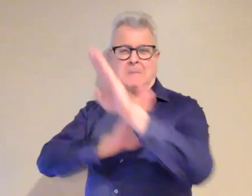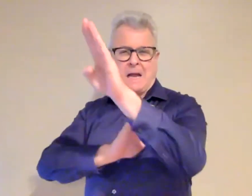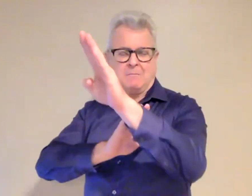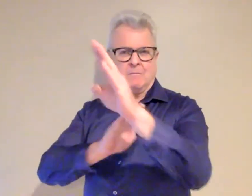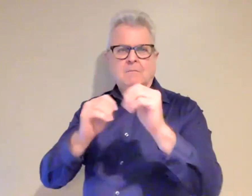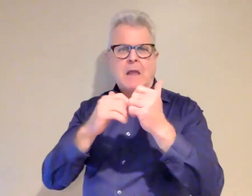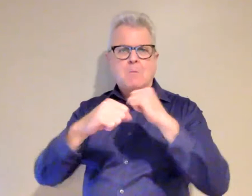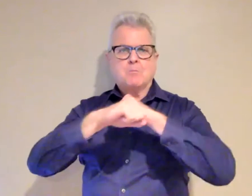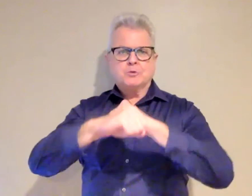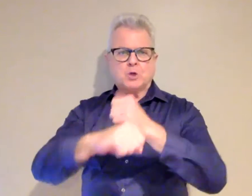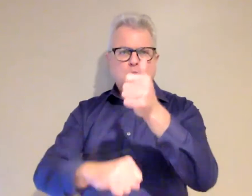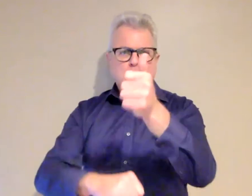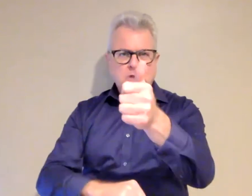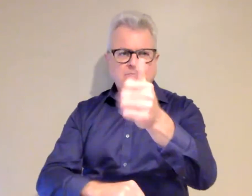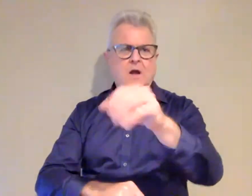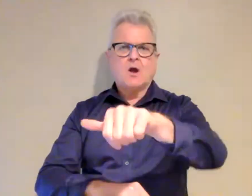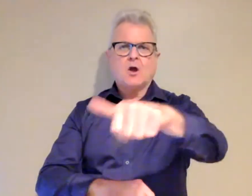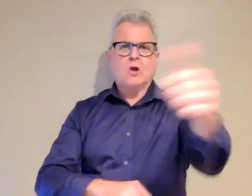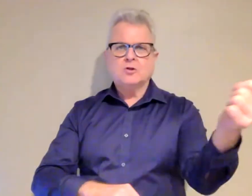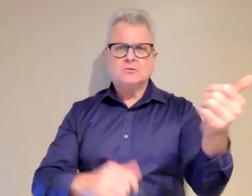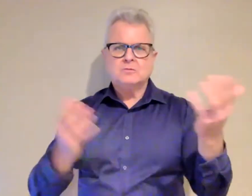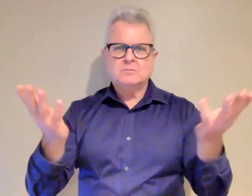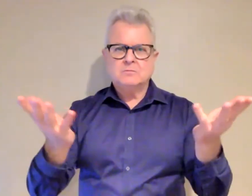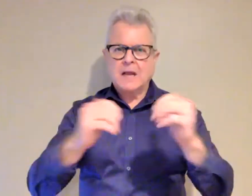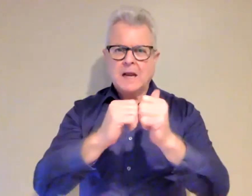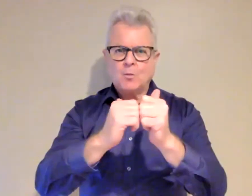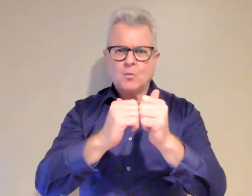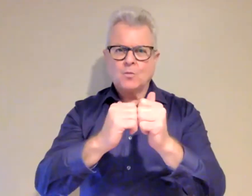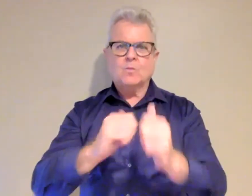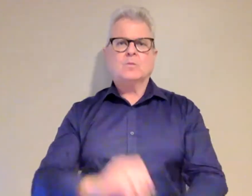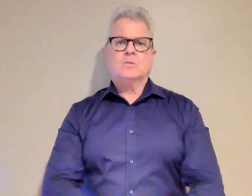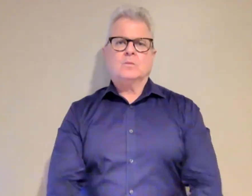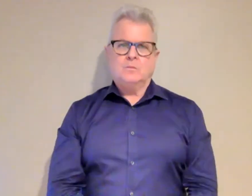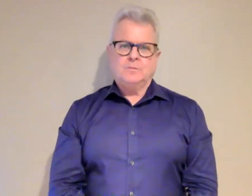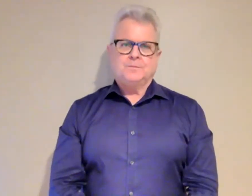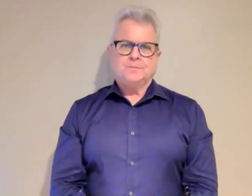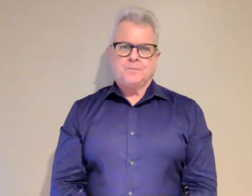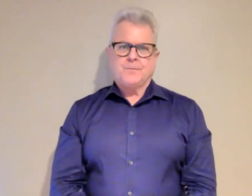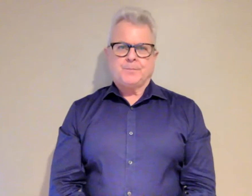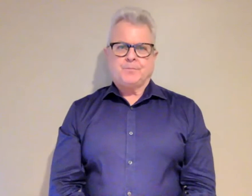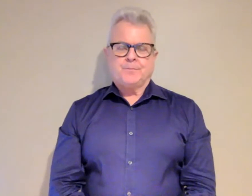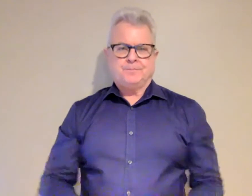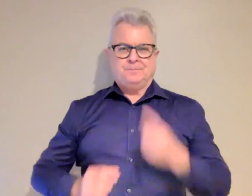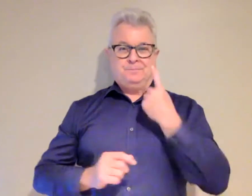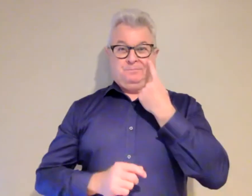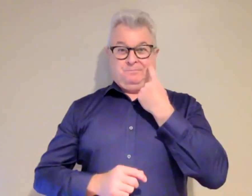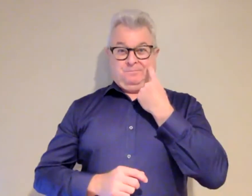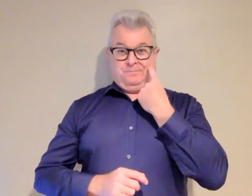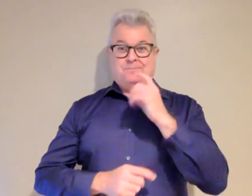Today's topic is entitled How to Protect Yourself and Others due to the recent rise